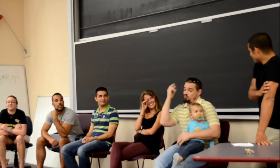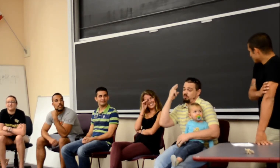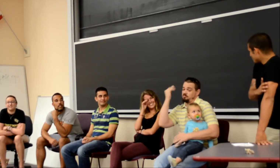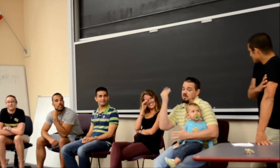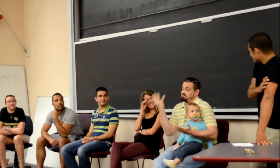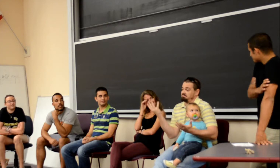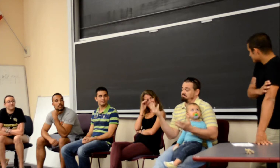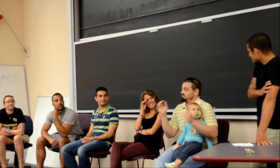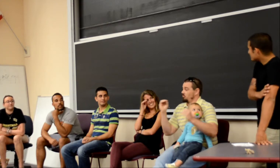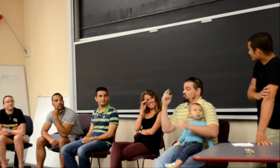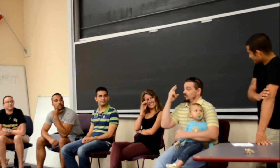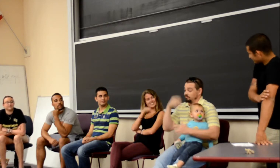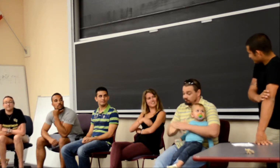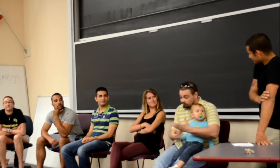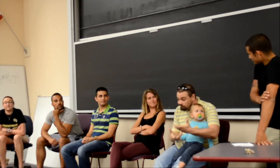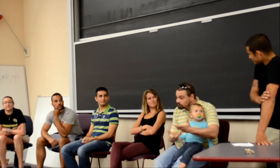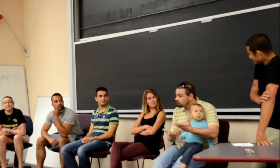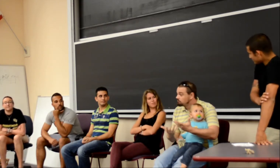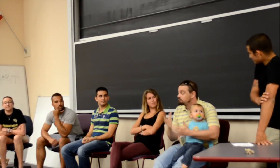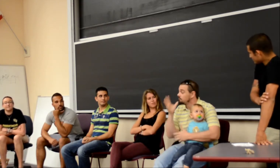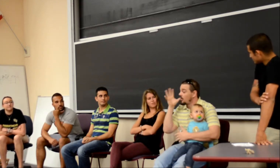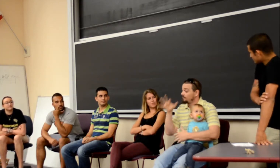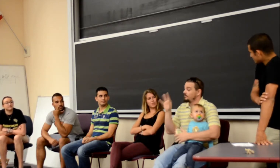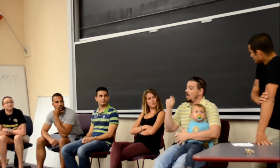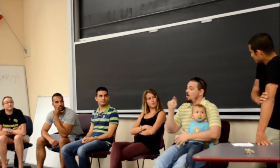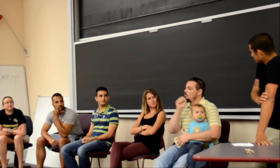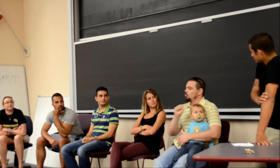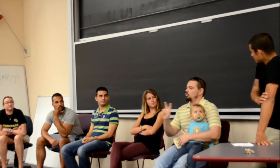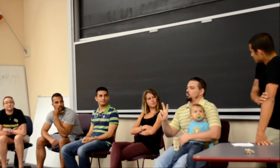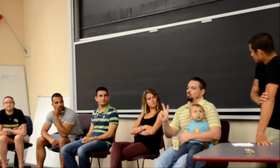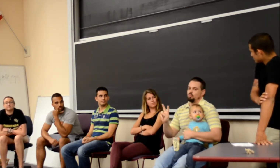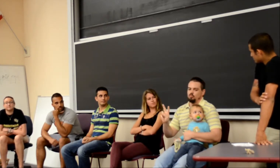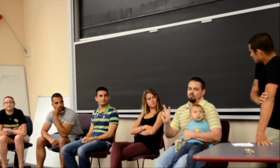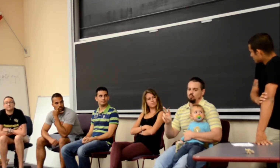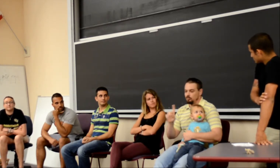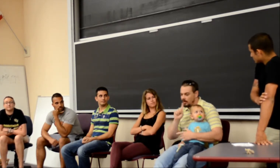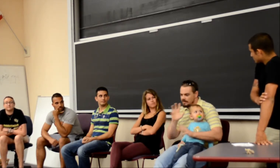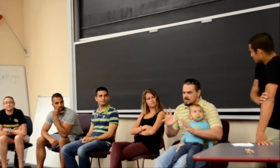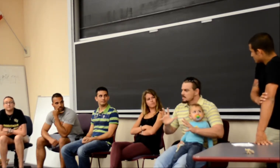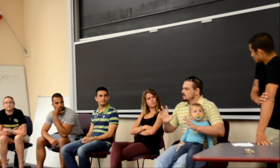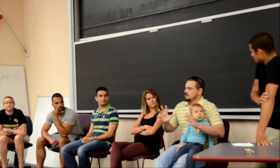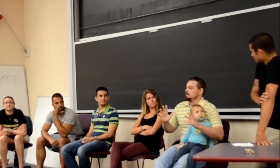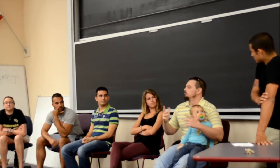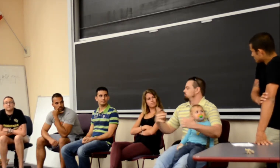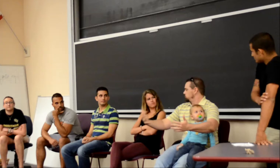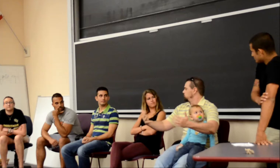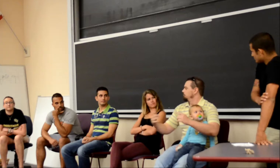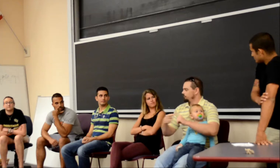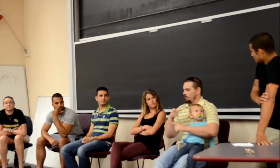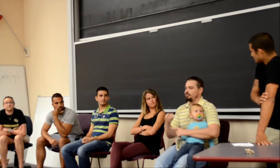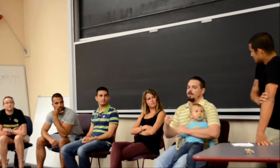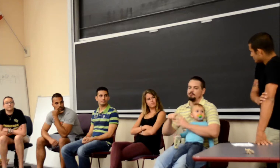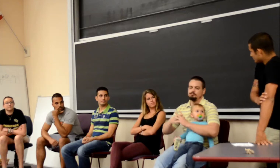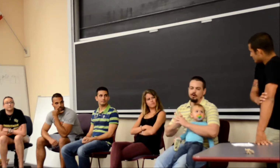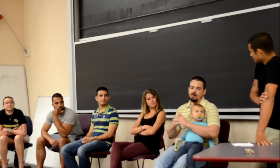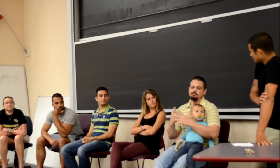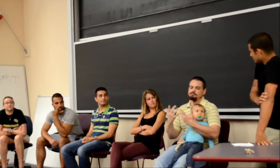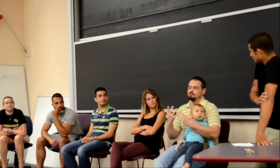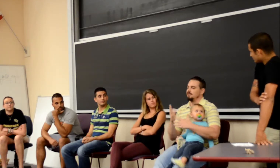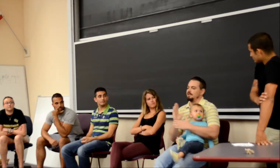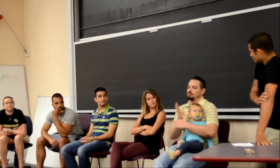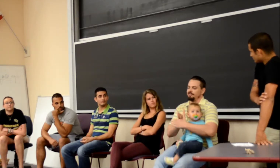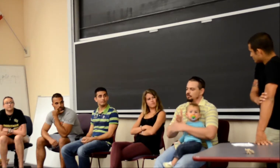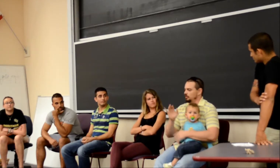I was born deaf. I don't know why. My parents found out when I was 2. And